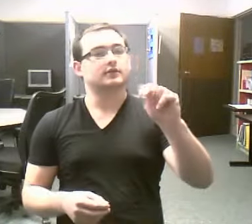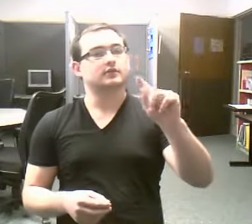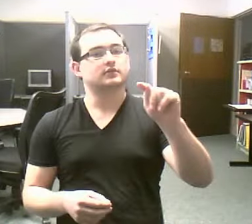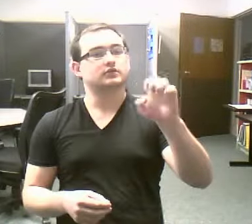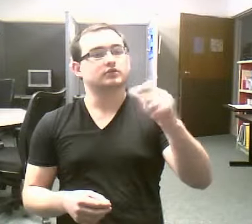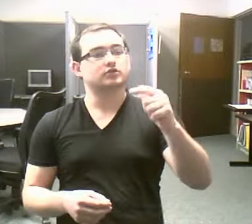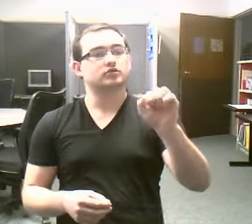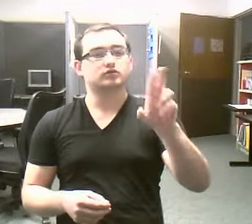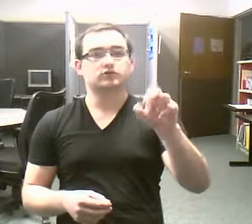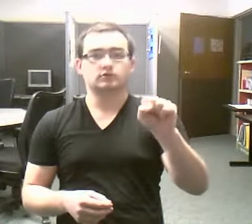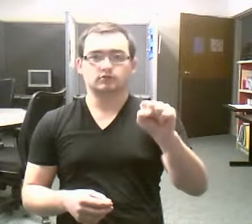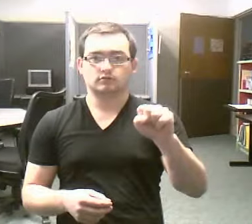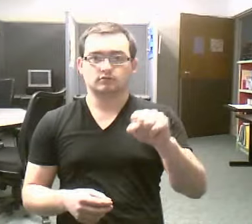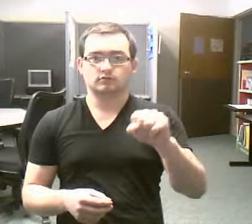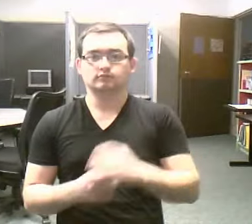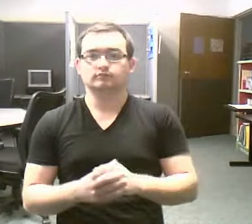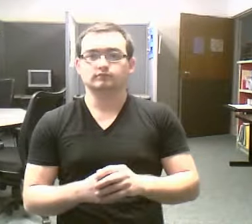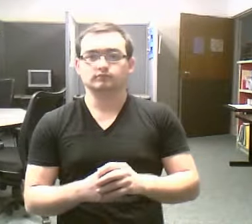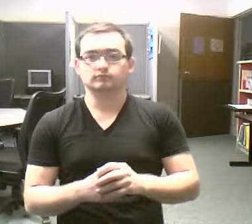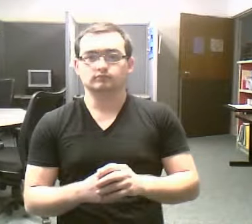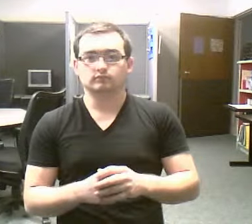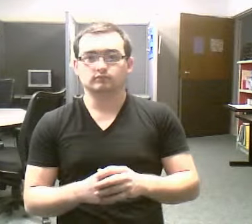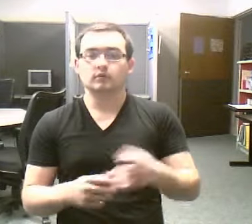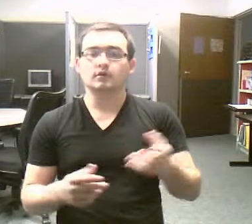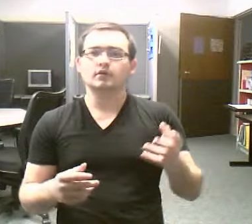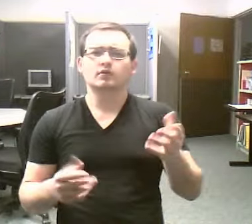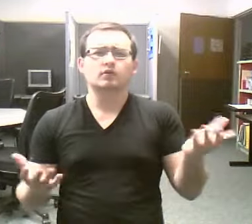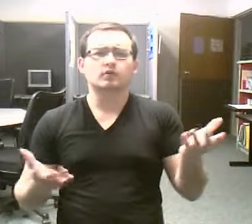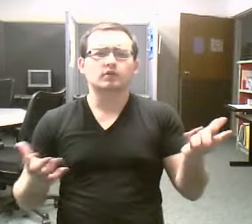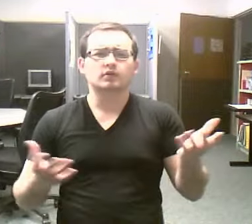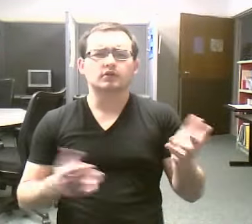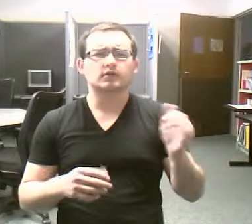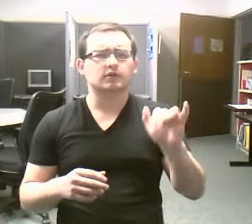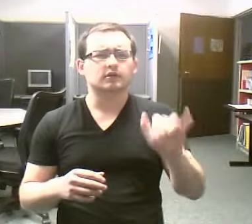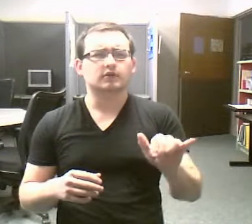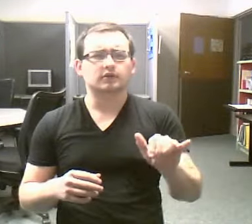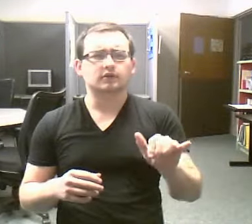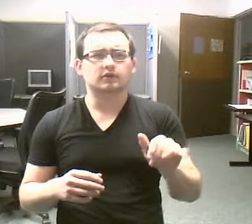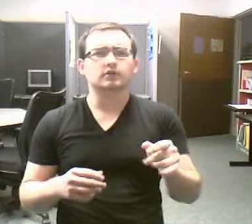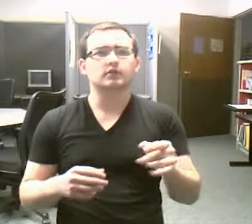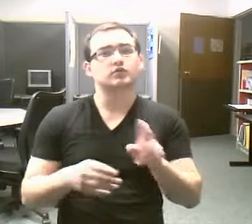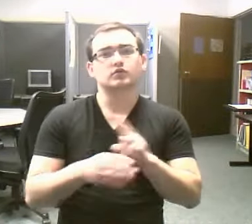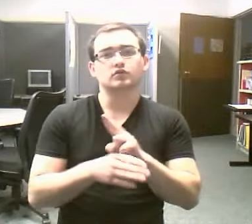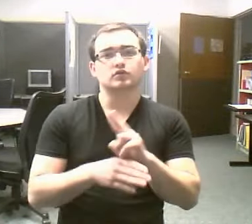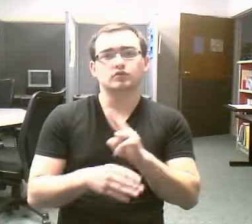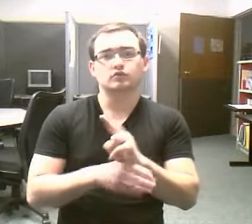Integers. And integers can be used to explain losses